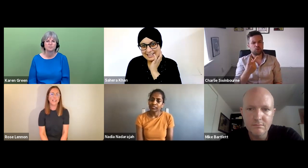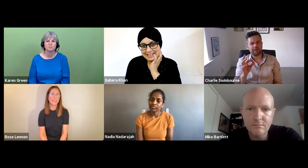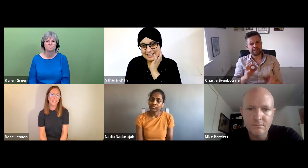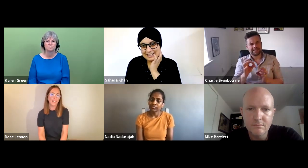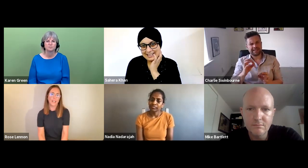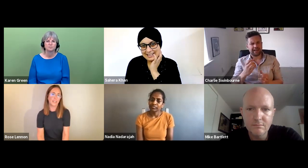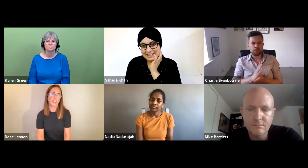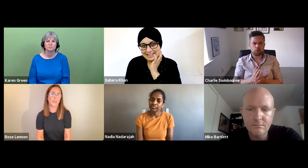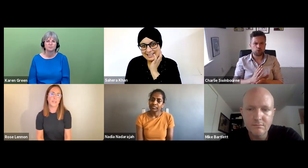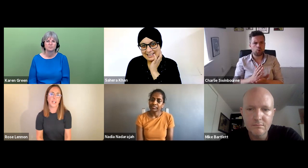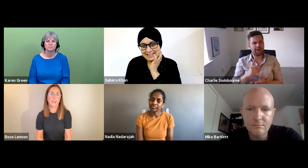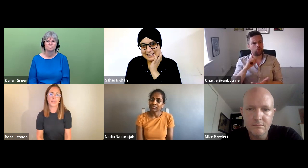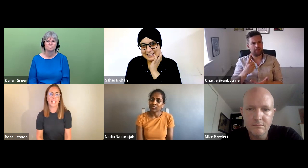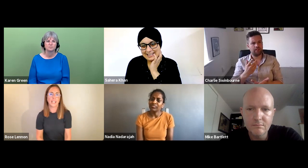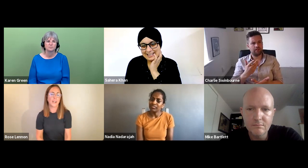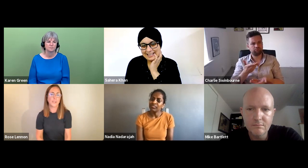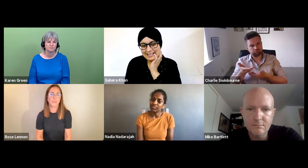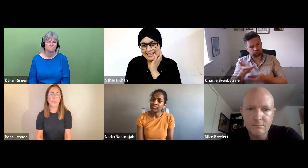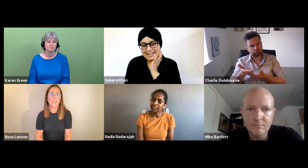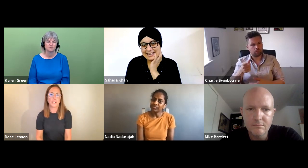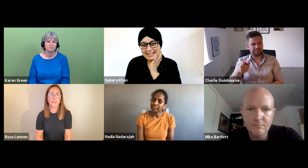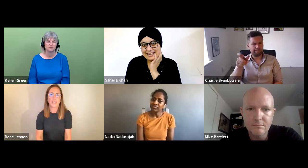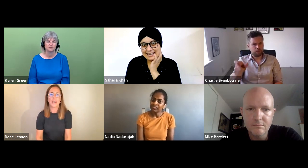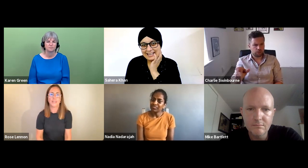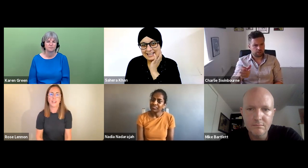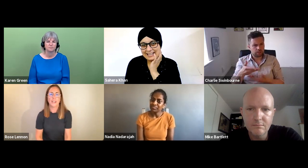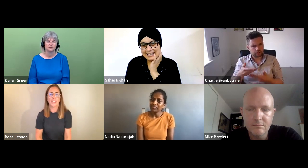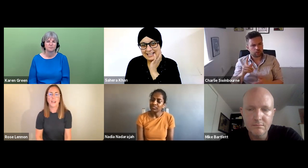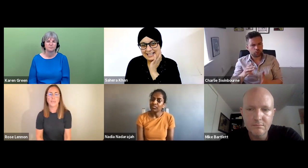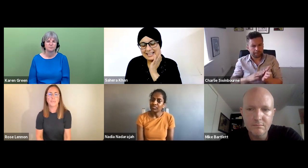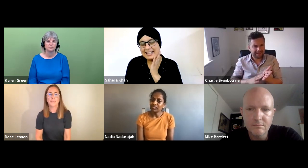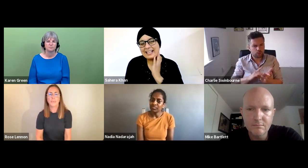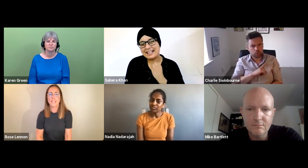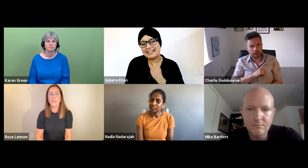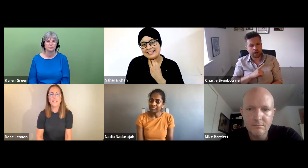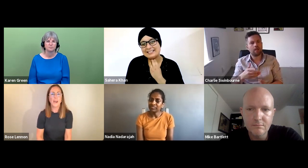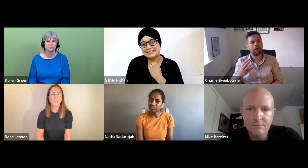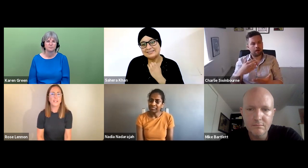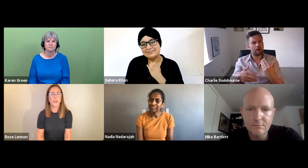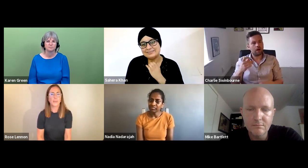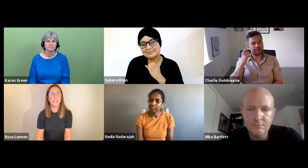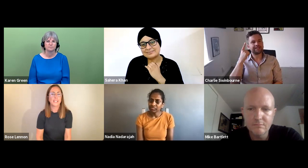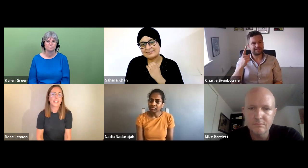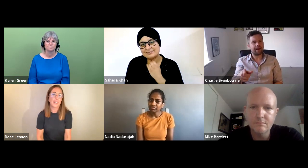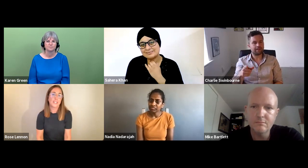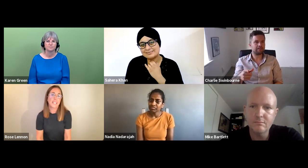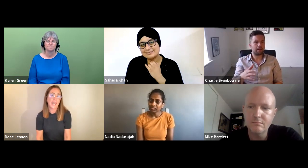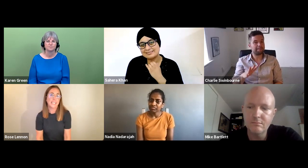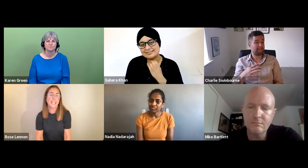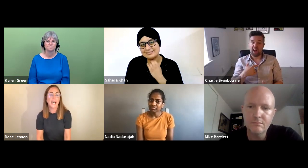80%, you know, agree. I would agree with you, Sahera. But sometimes, you know, discussions can